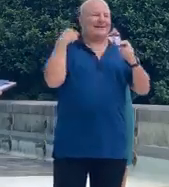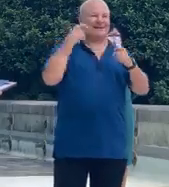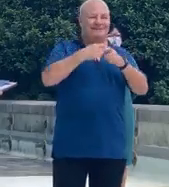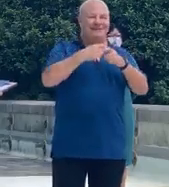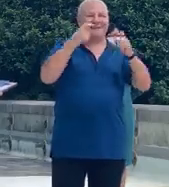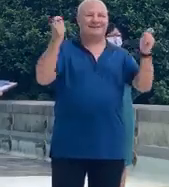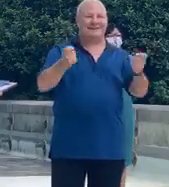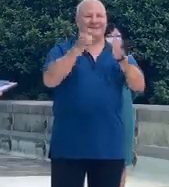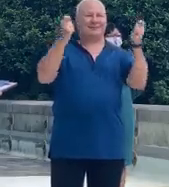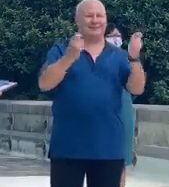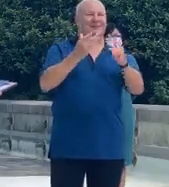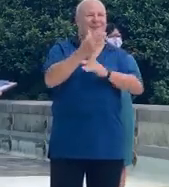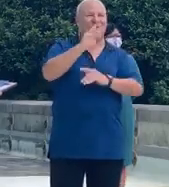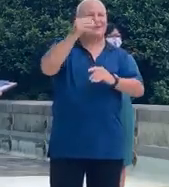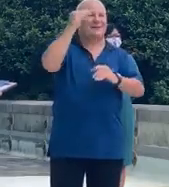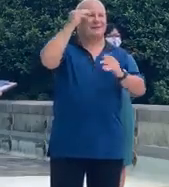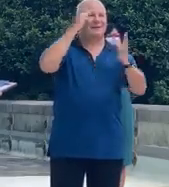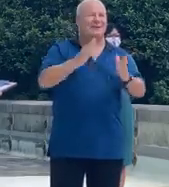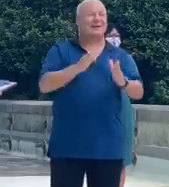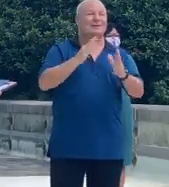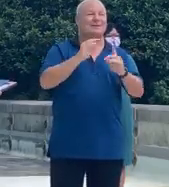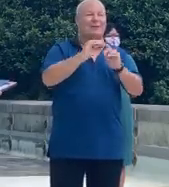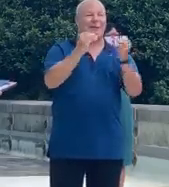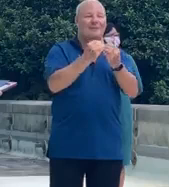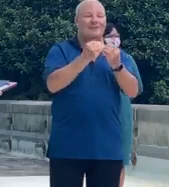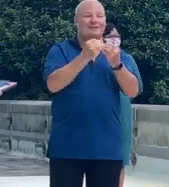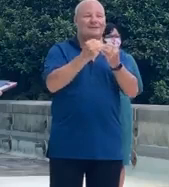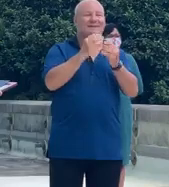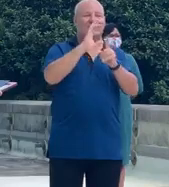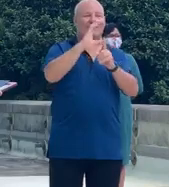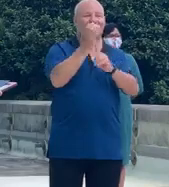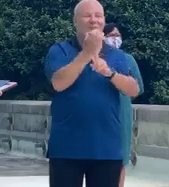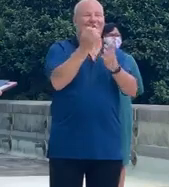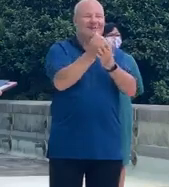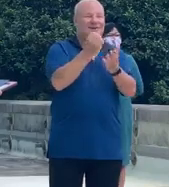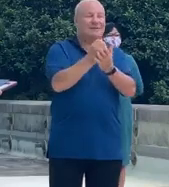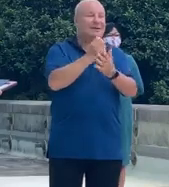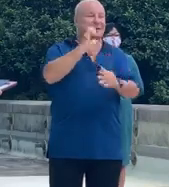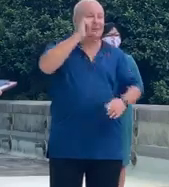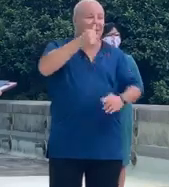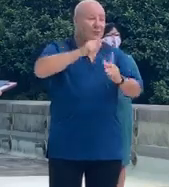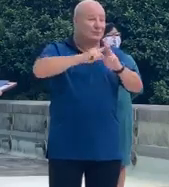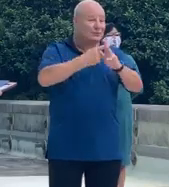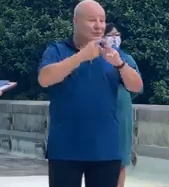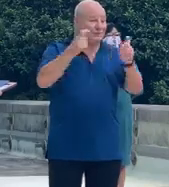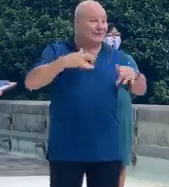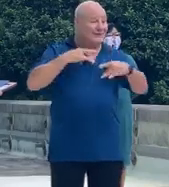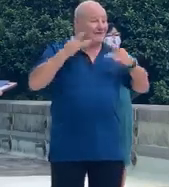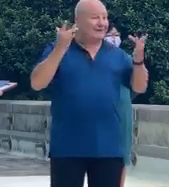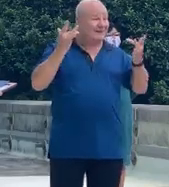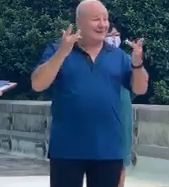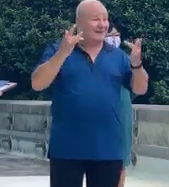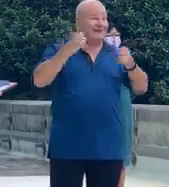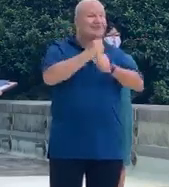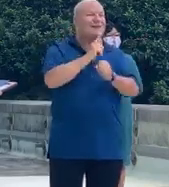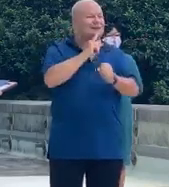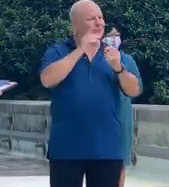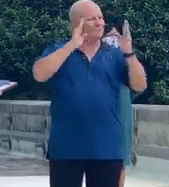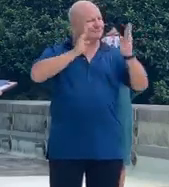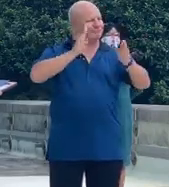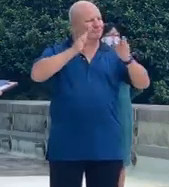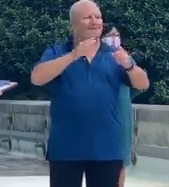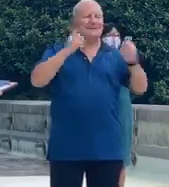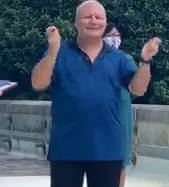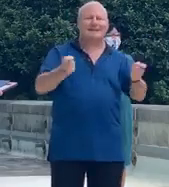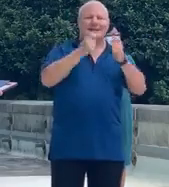the Mayor's Office of Cultural Economy. So tomorrow starts the event. Make sure you tune up. Make sure we celebrate our Latinos, our